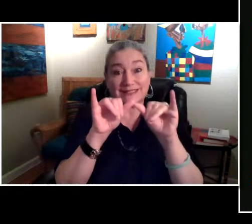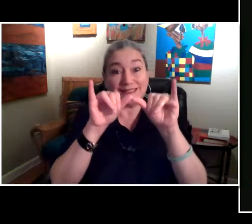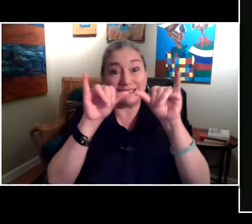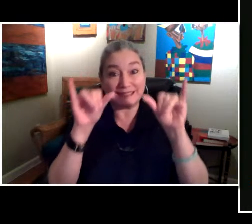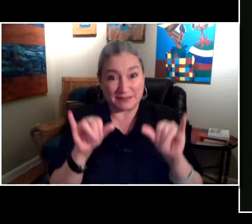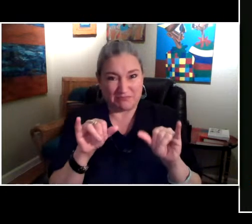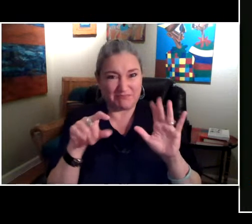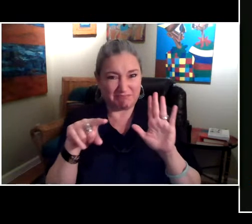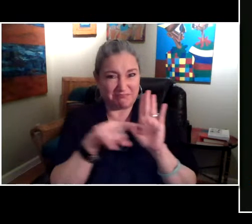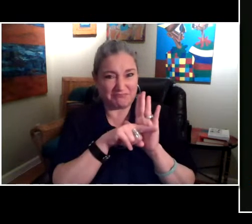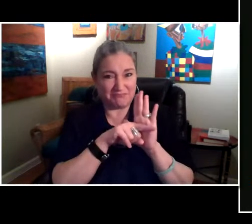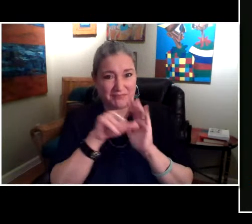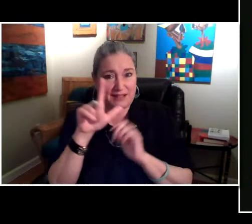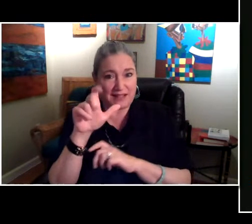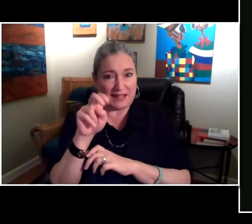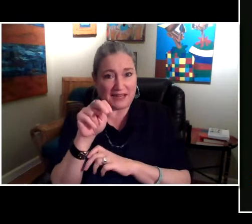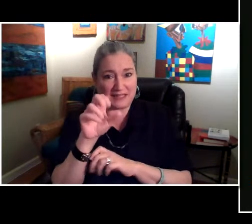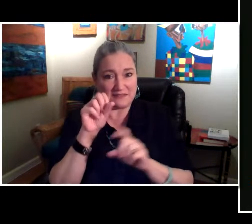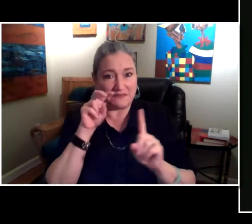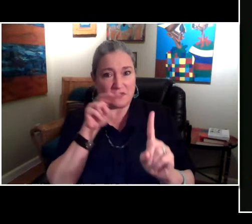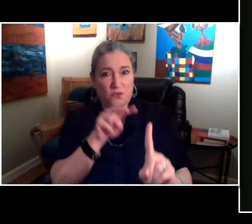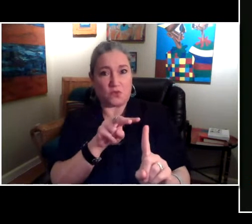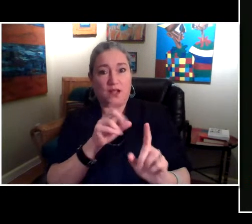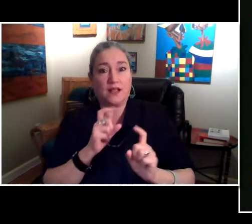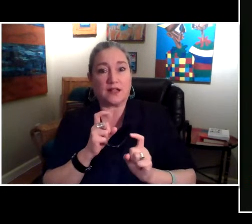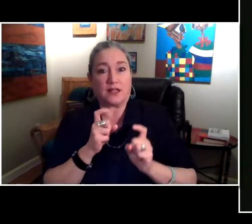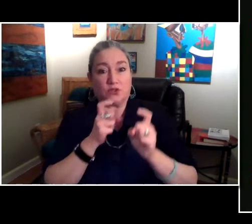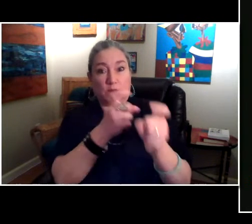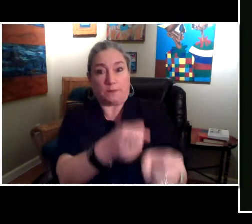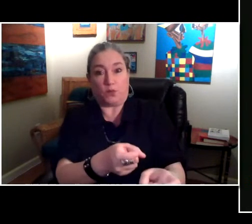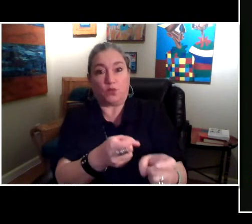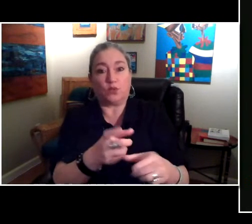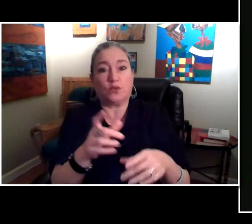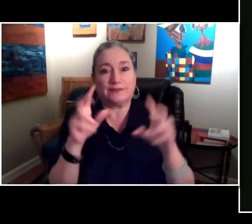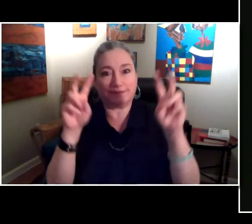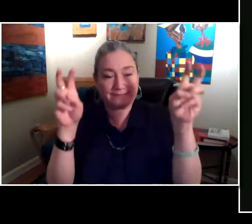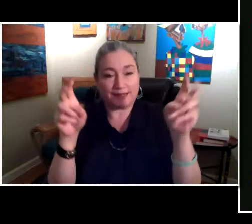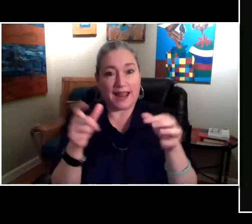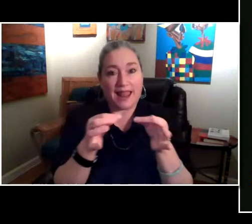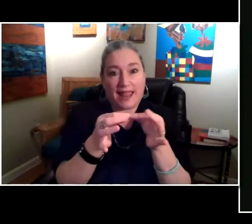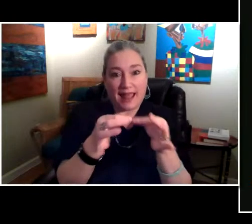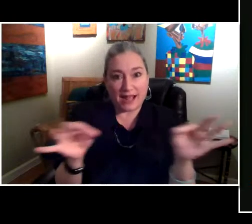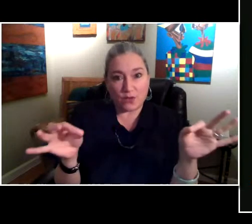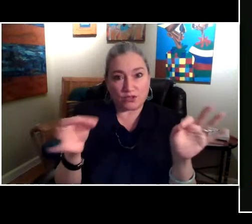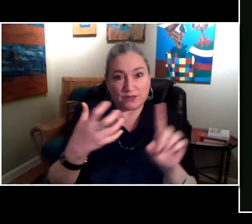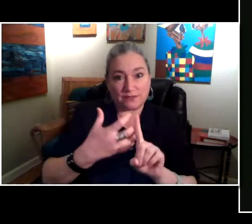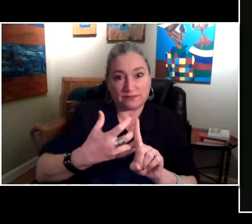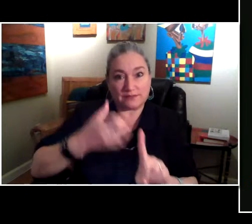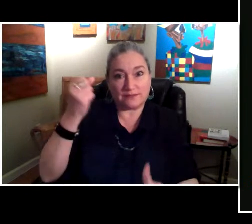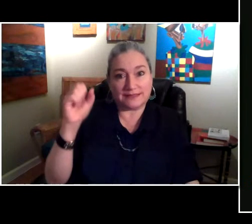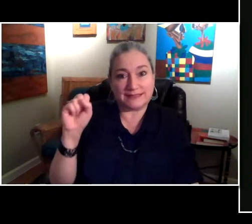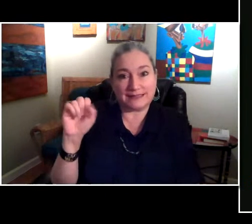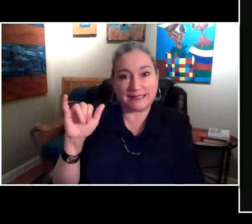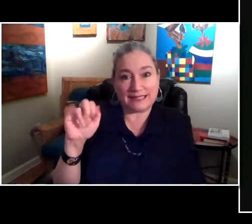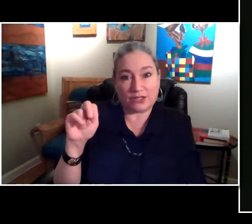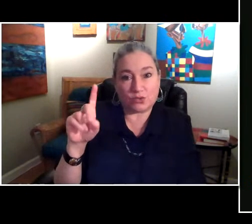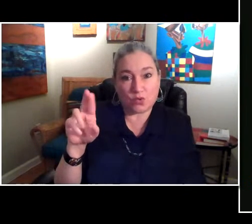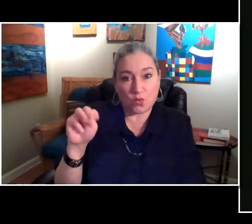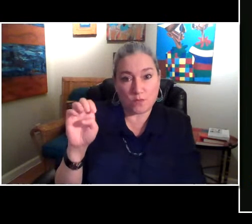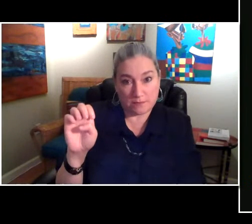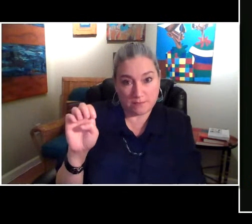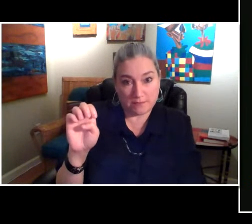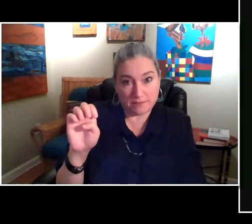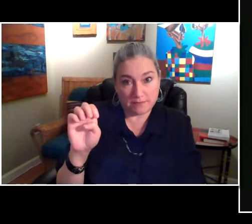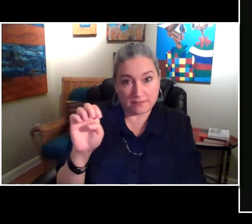In my additional literature review, I found that the medical and educational systemic deficit lens